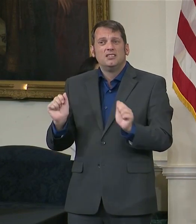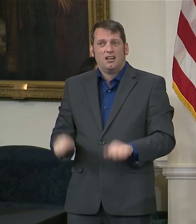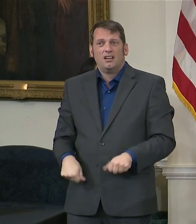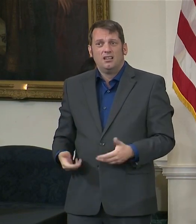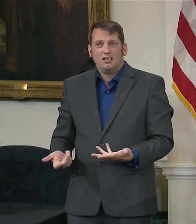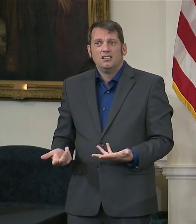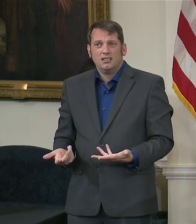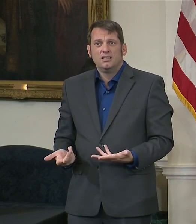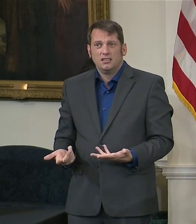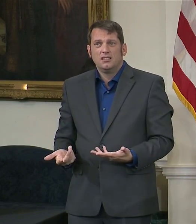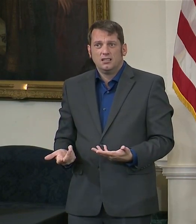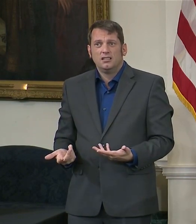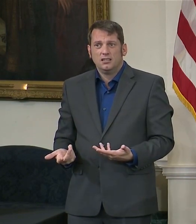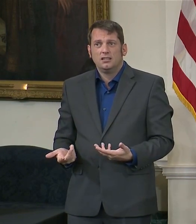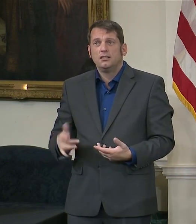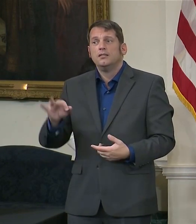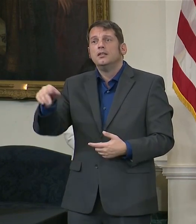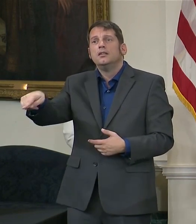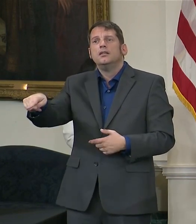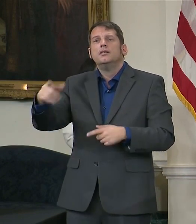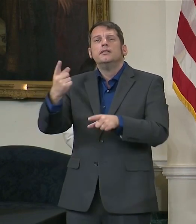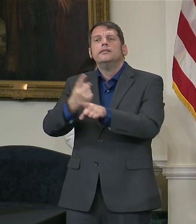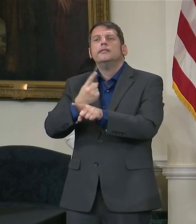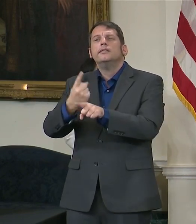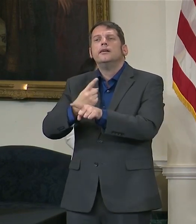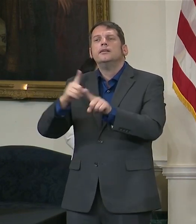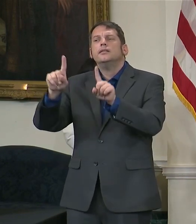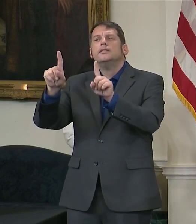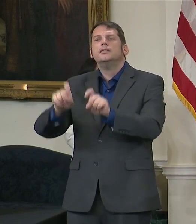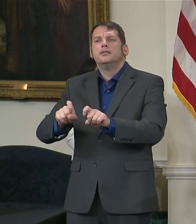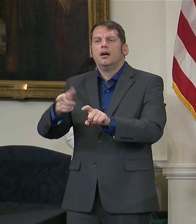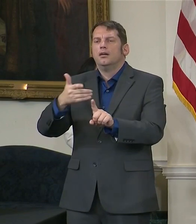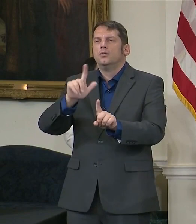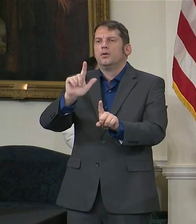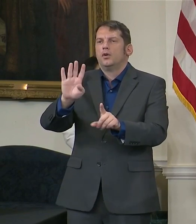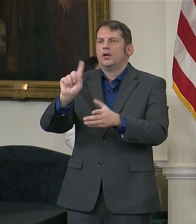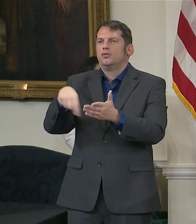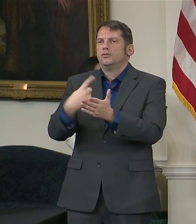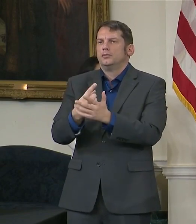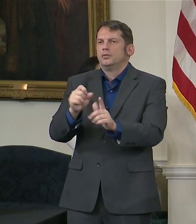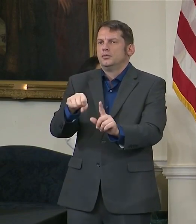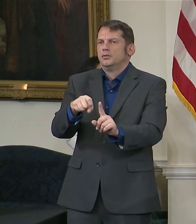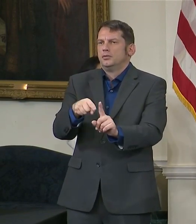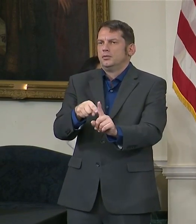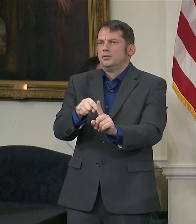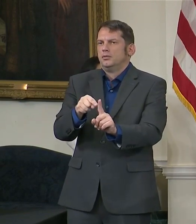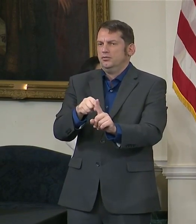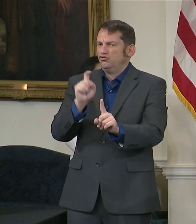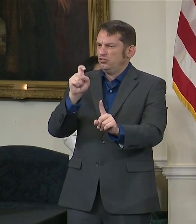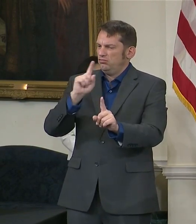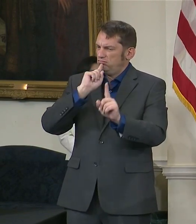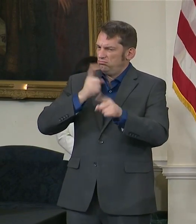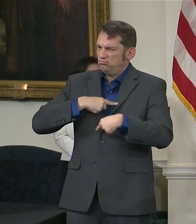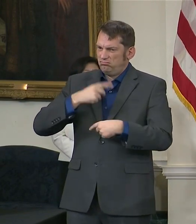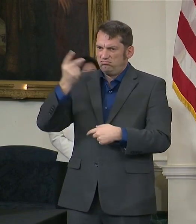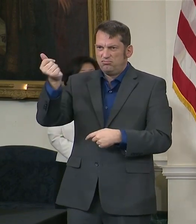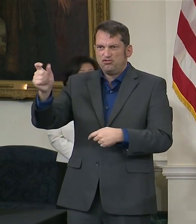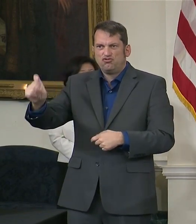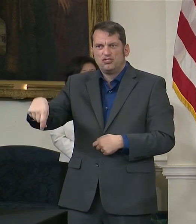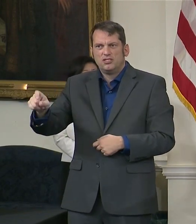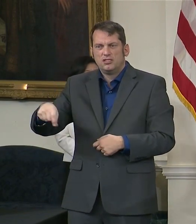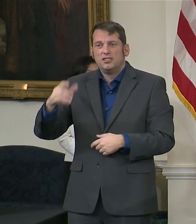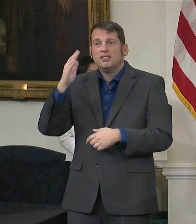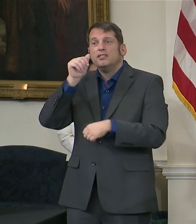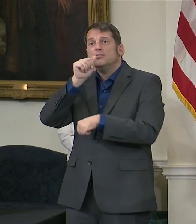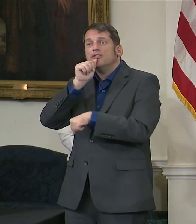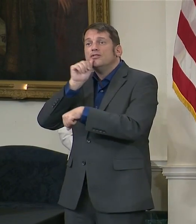24 hours. There are private firms in other states where, different contractors are